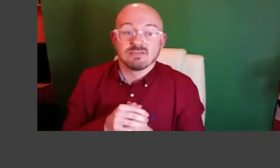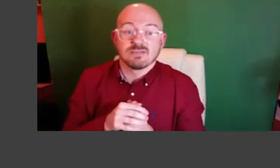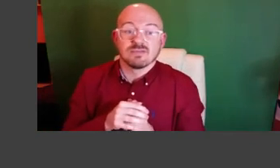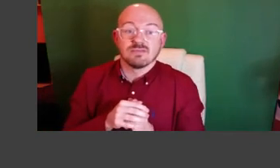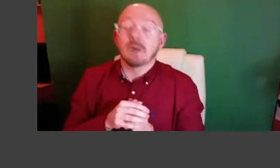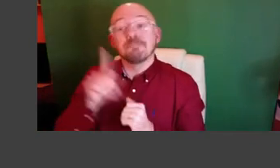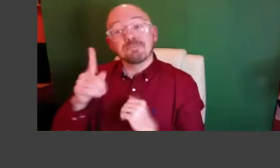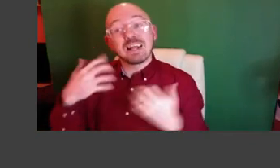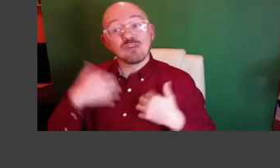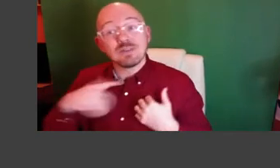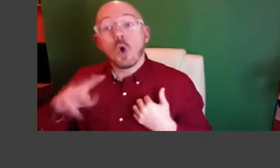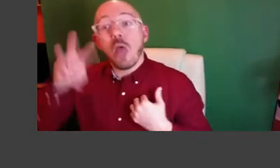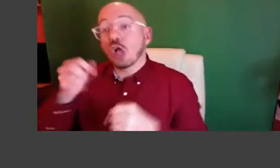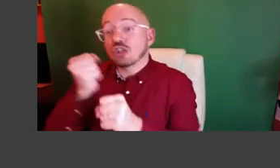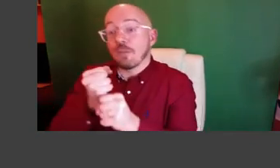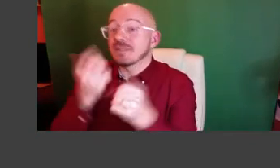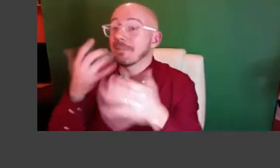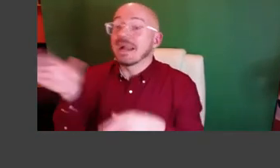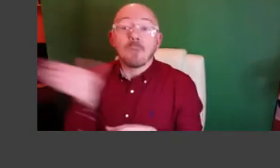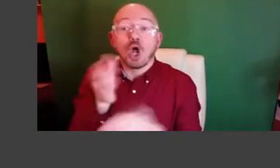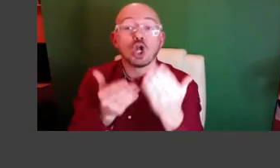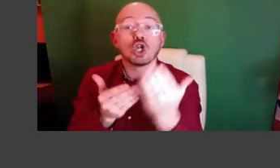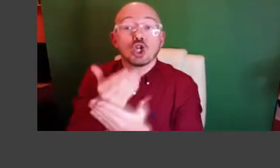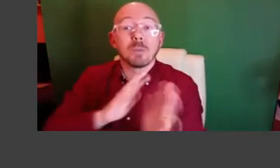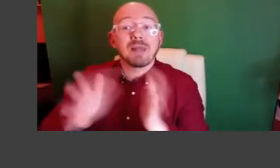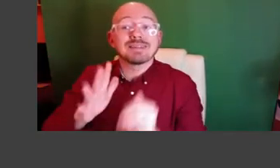audit that will be available in January 2023.